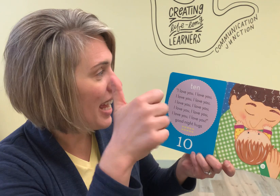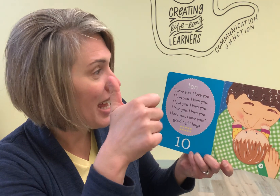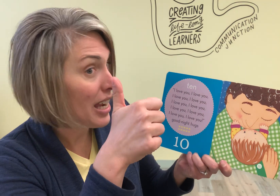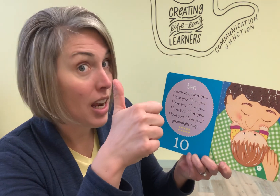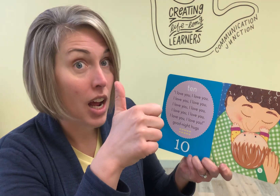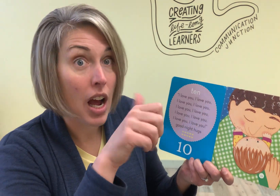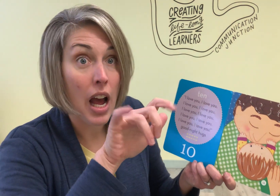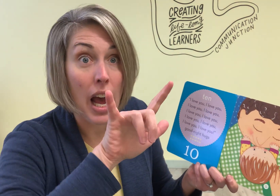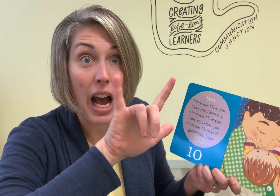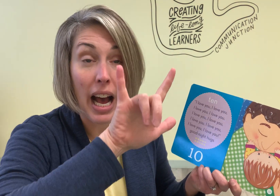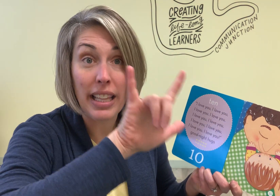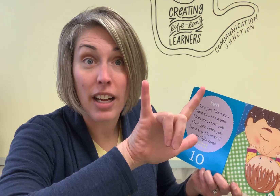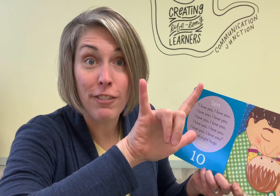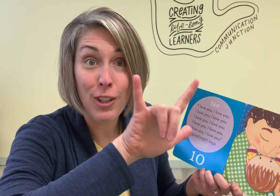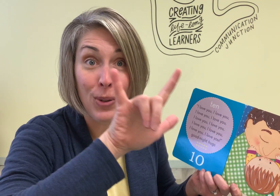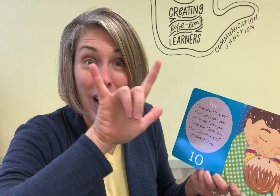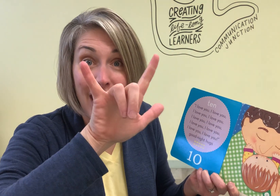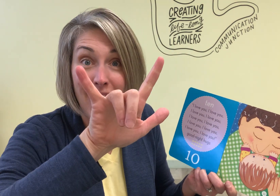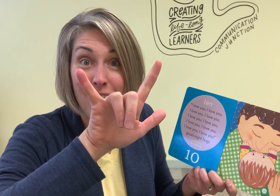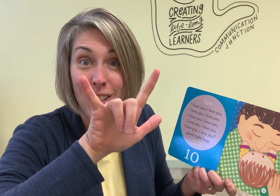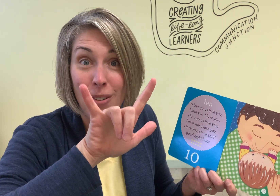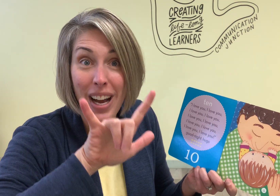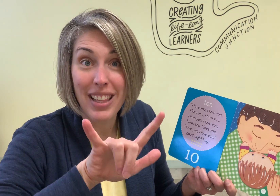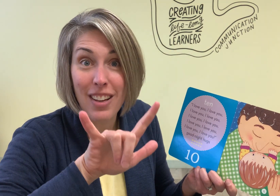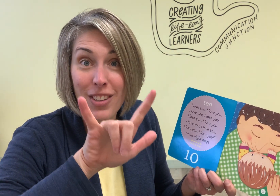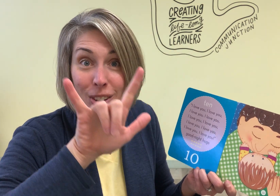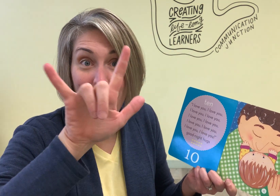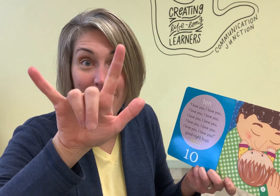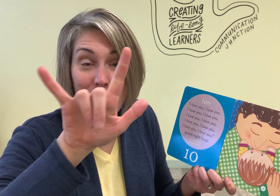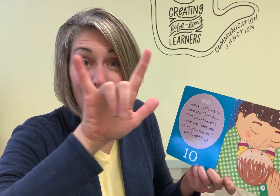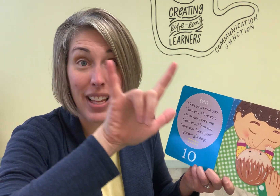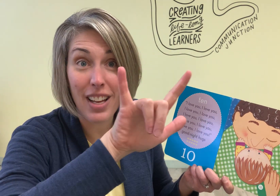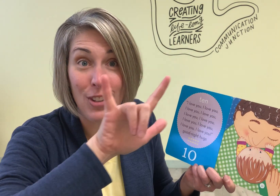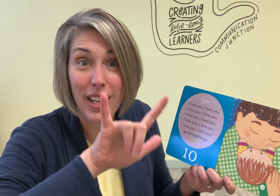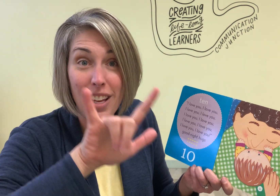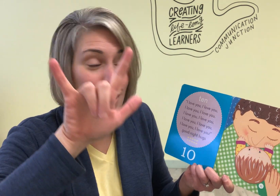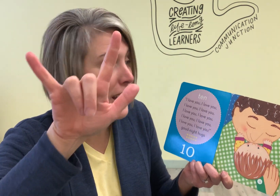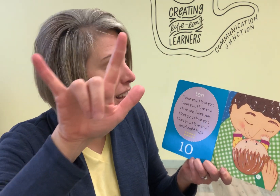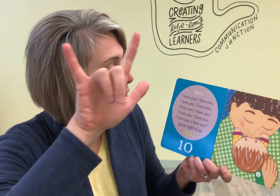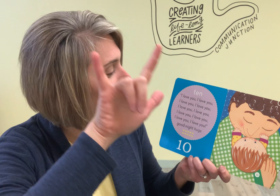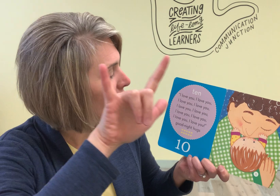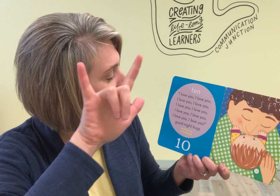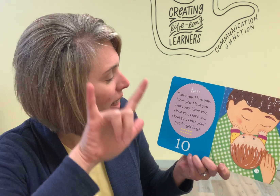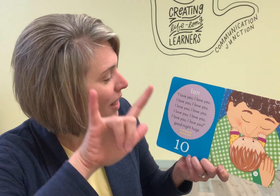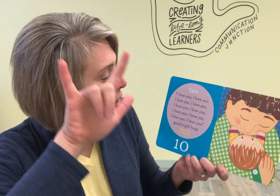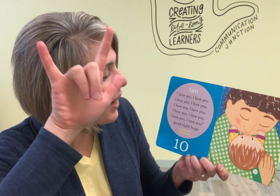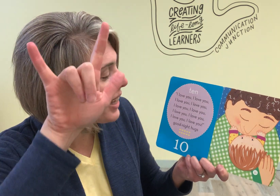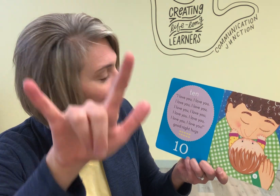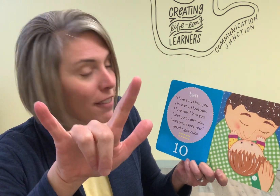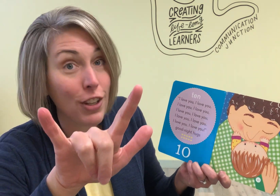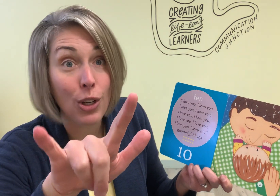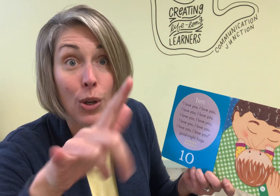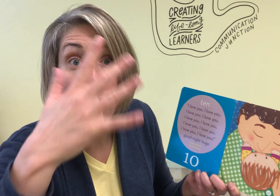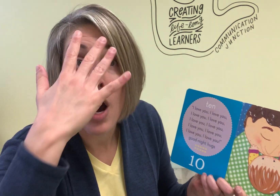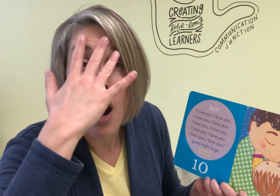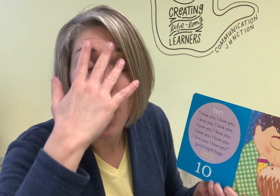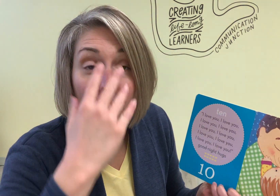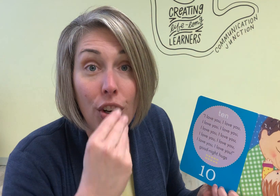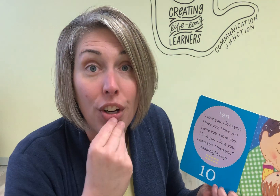10. I love you, I love you, I love you, I love you, I love you, I love you, I love you, I love you, I love you, I love you. Good